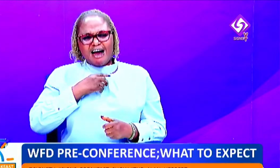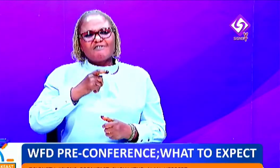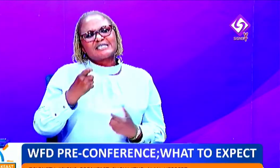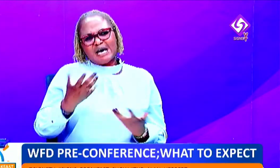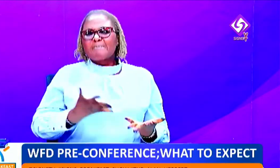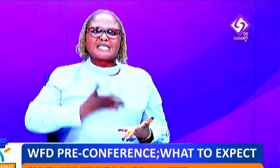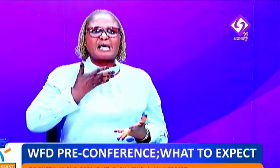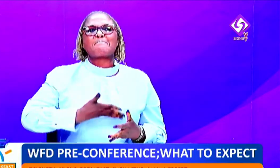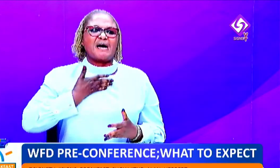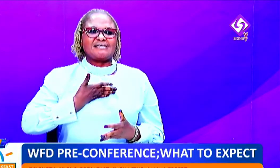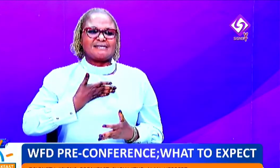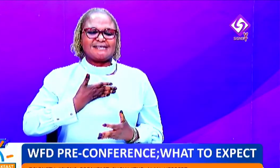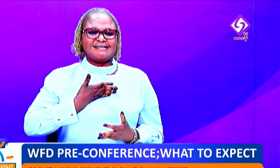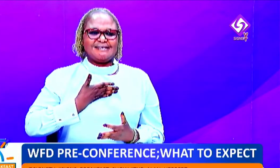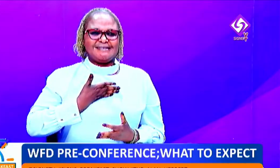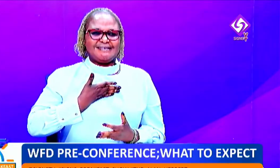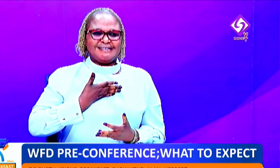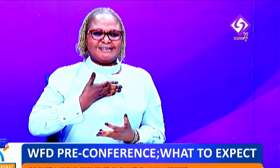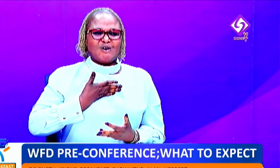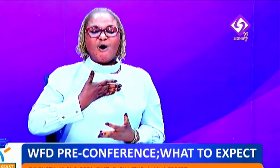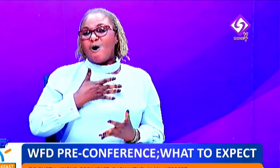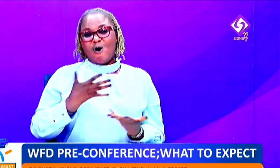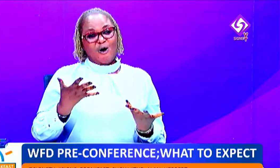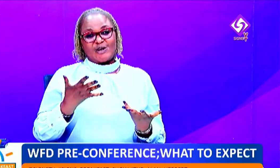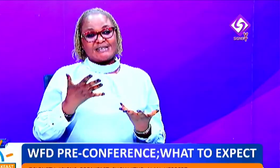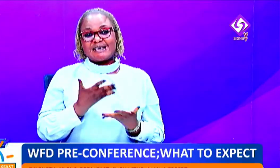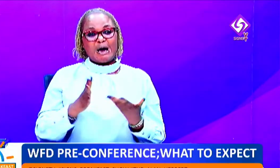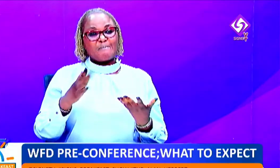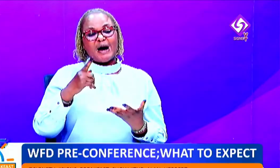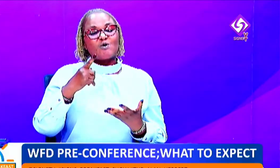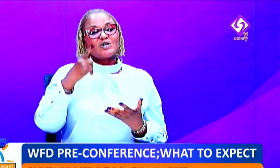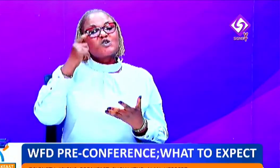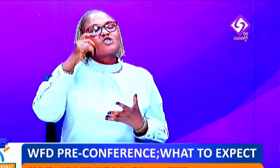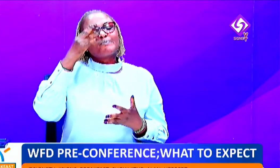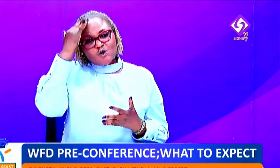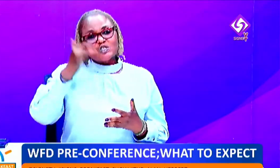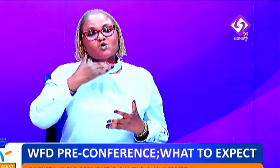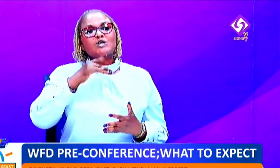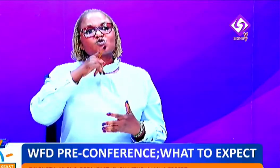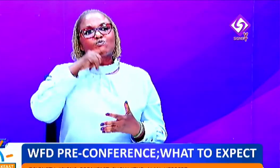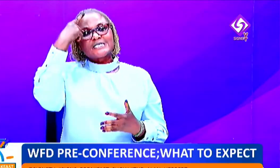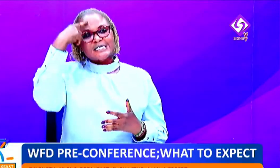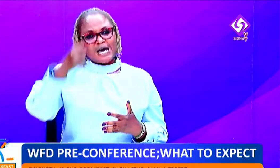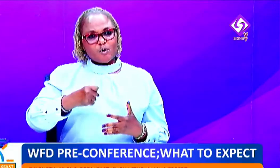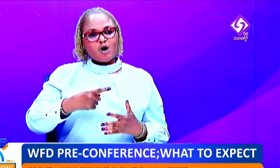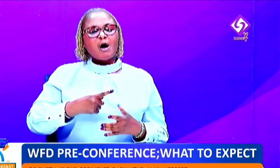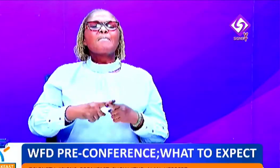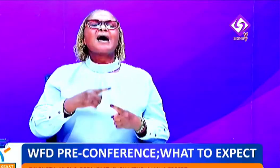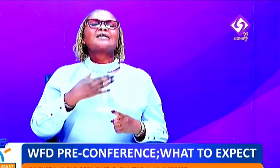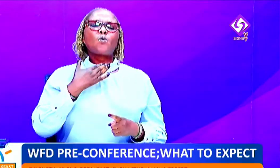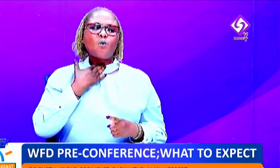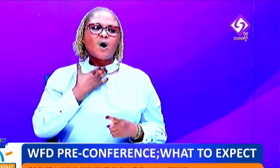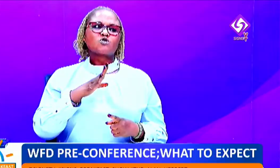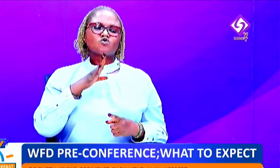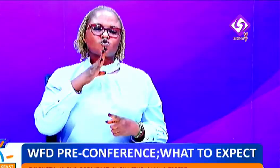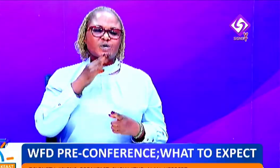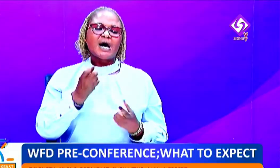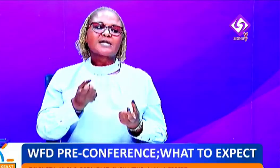can say, have some anger issues, quote unquote, because you are always, you have to be stubborn. Yeah. You